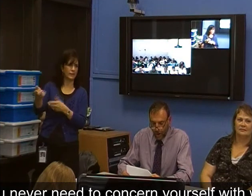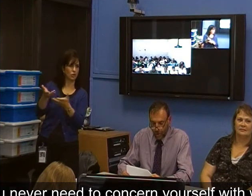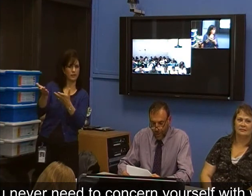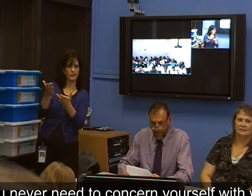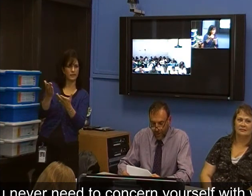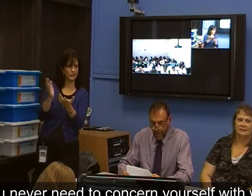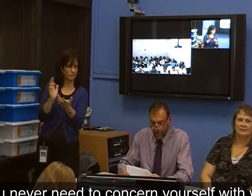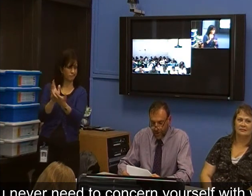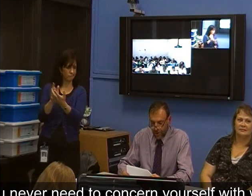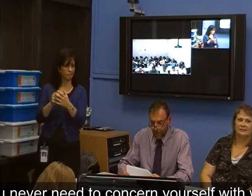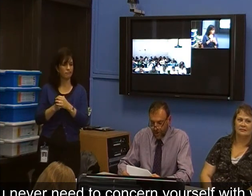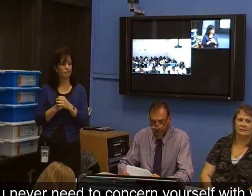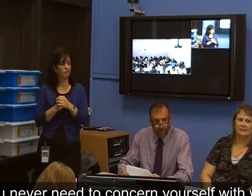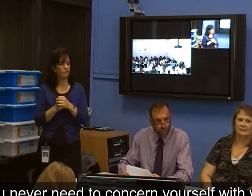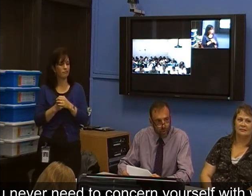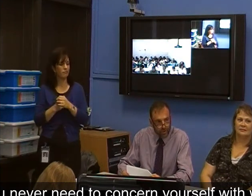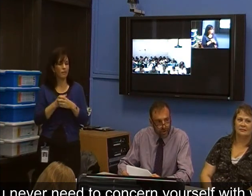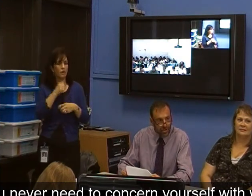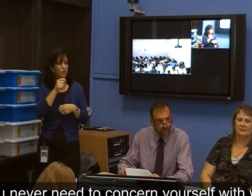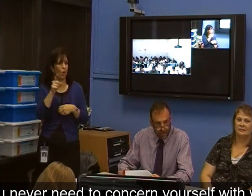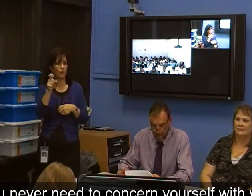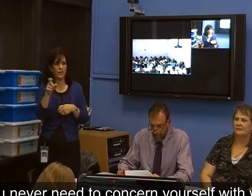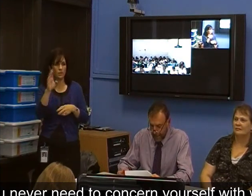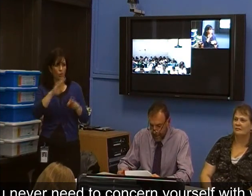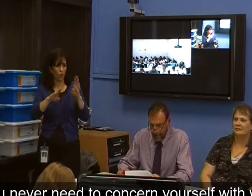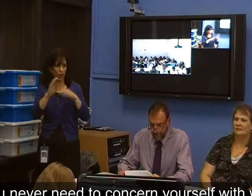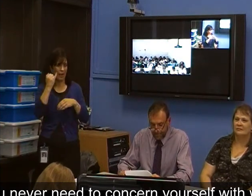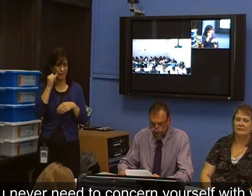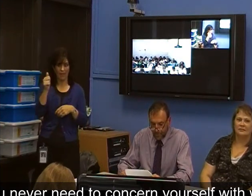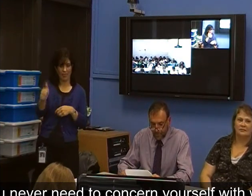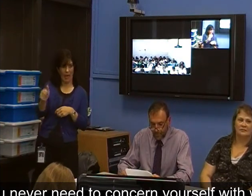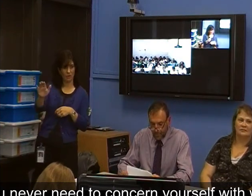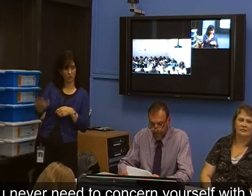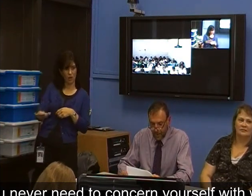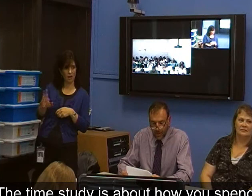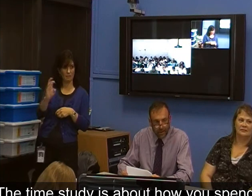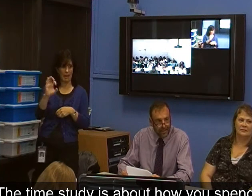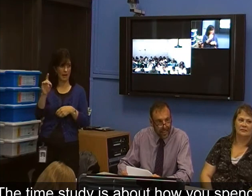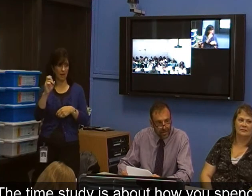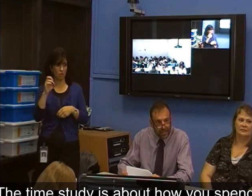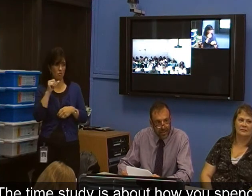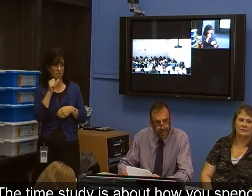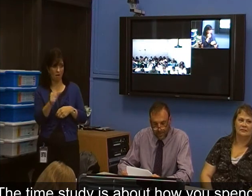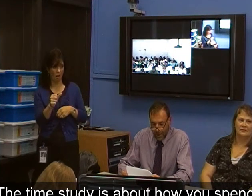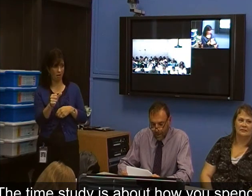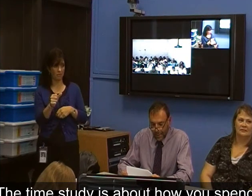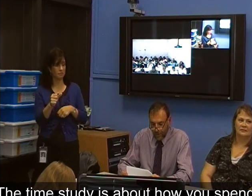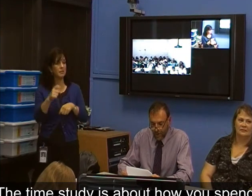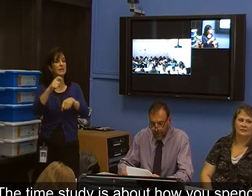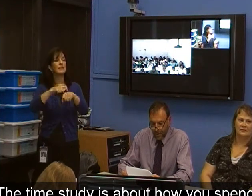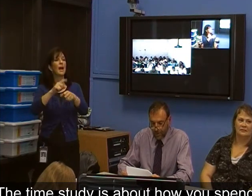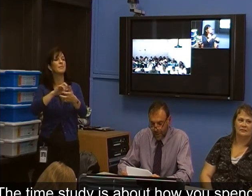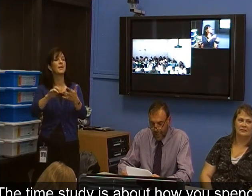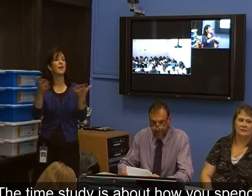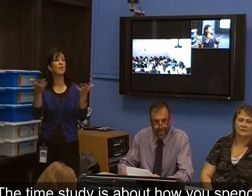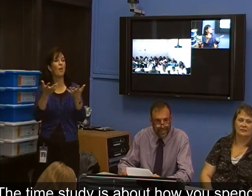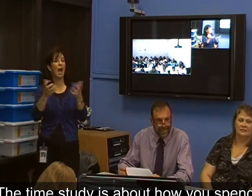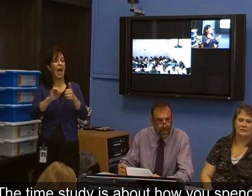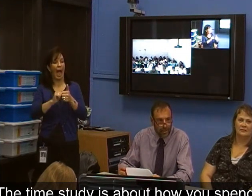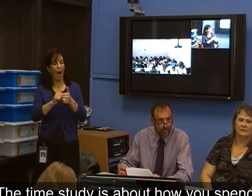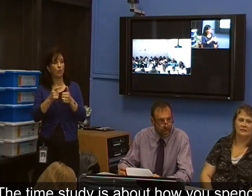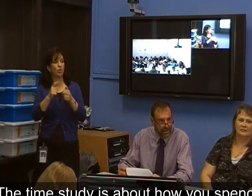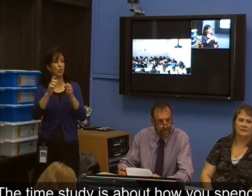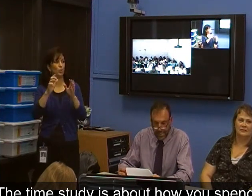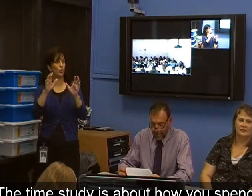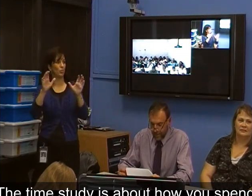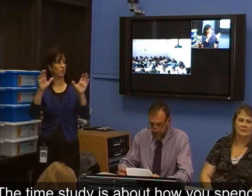You never need to concern yourself with whether the child is on Medicaid. The time study is about how you spend your time, not the